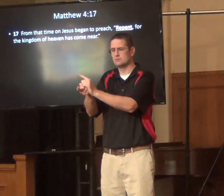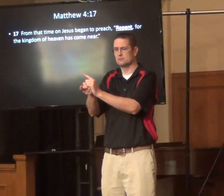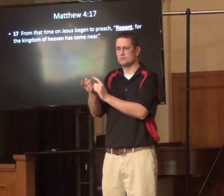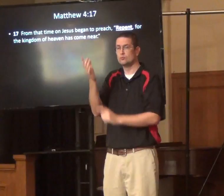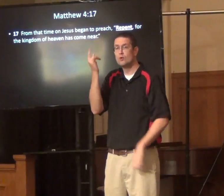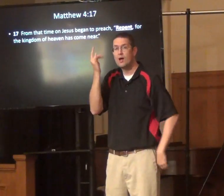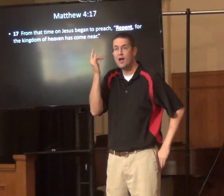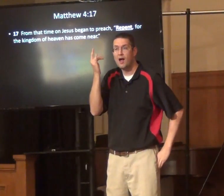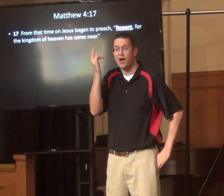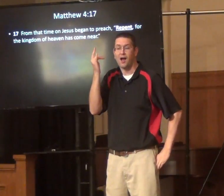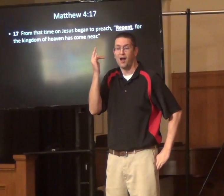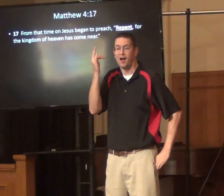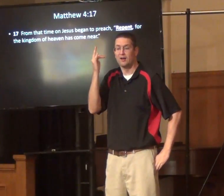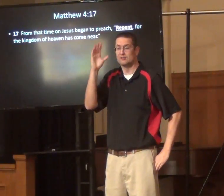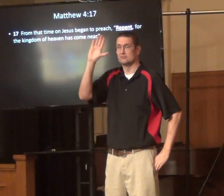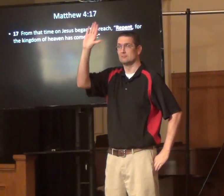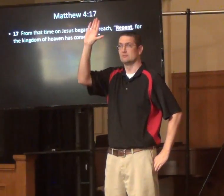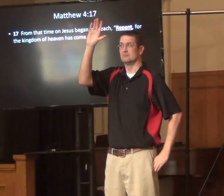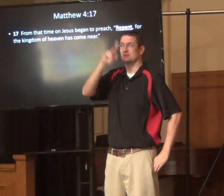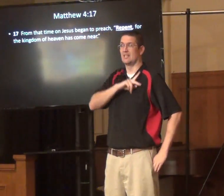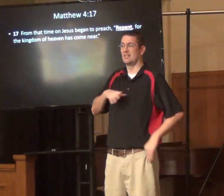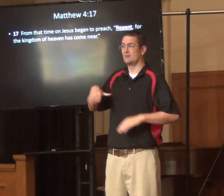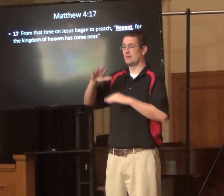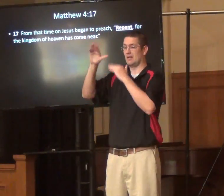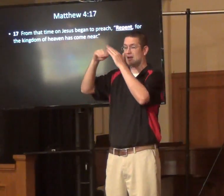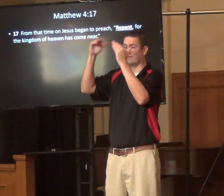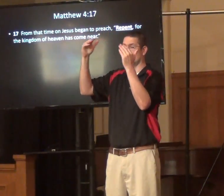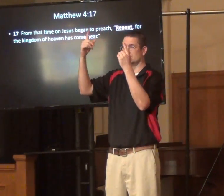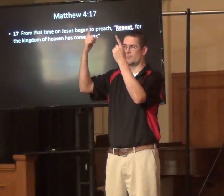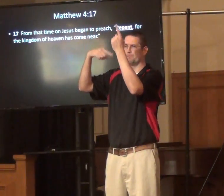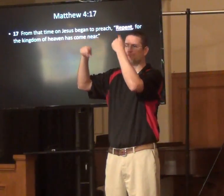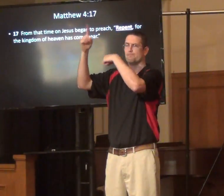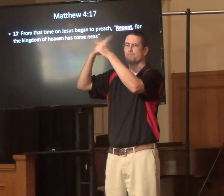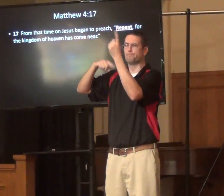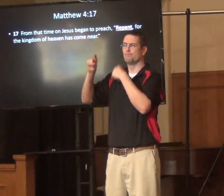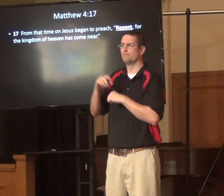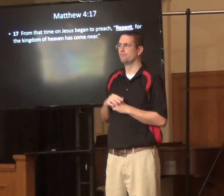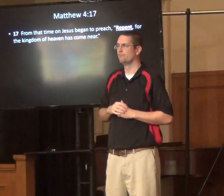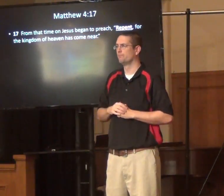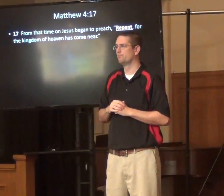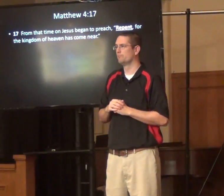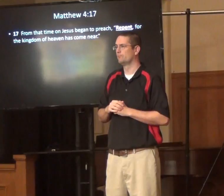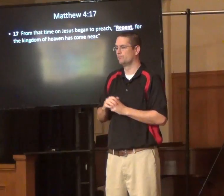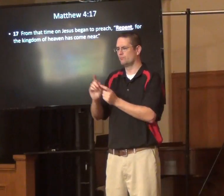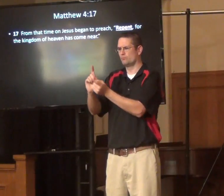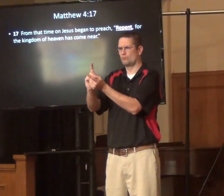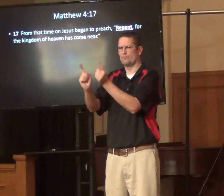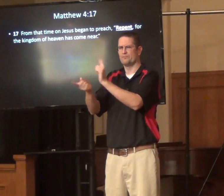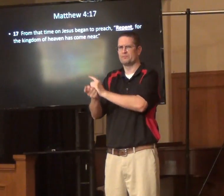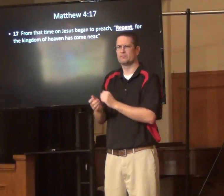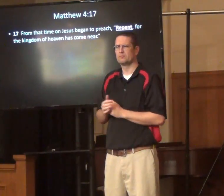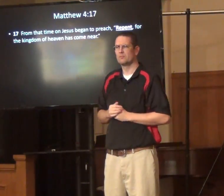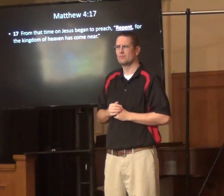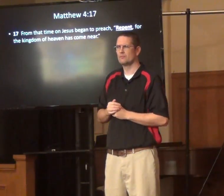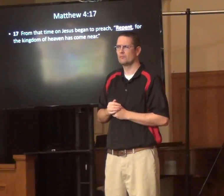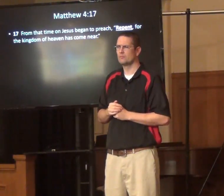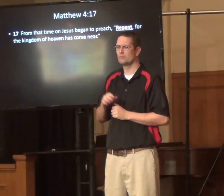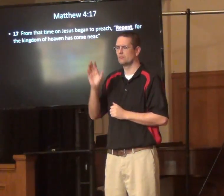repent. Why did he say that? Because the kingdom of heaven has come near. So